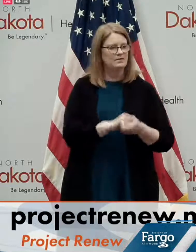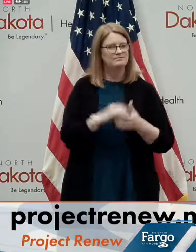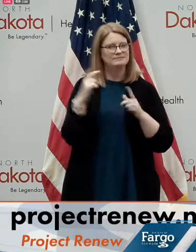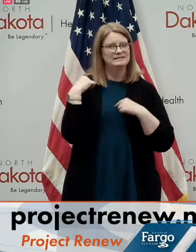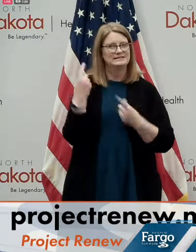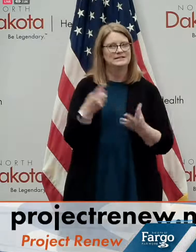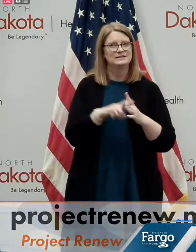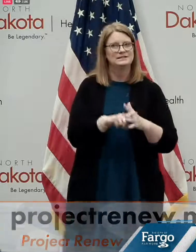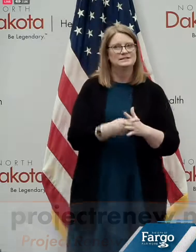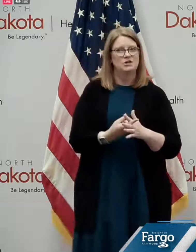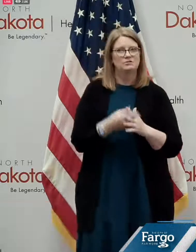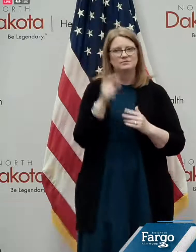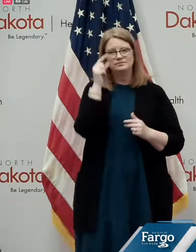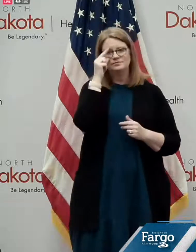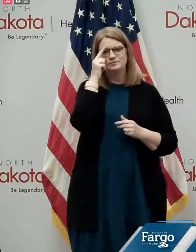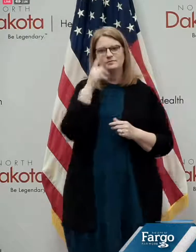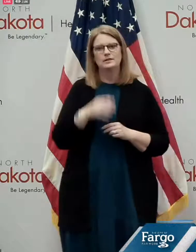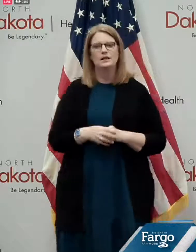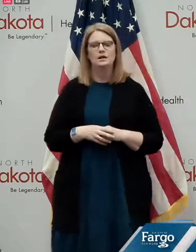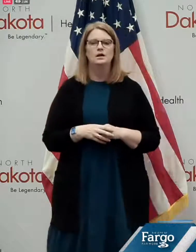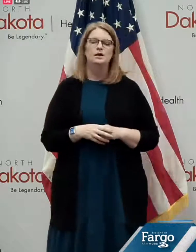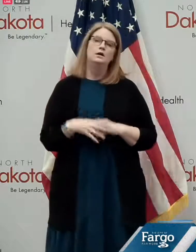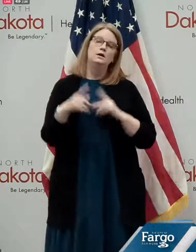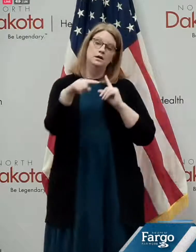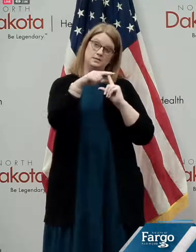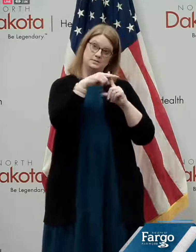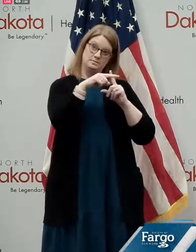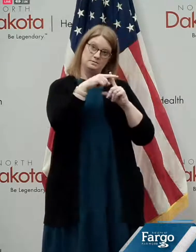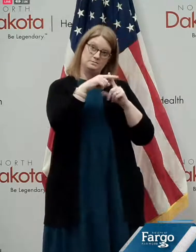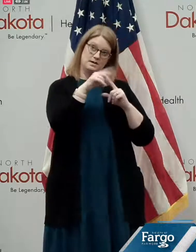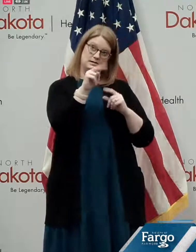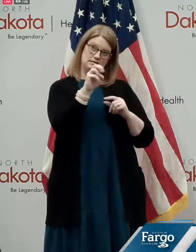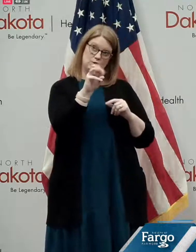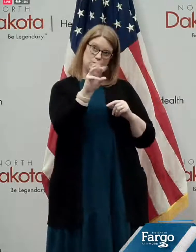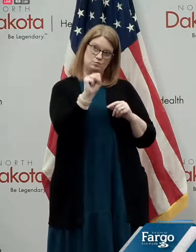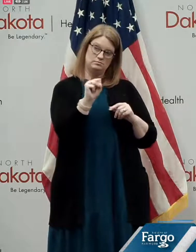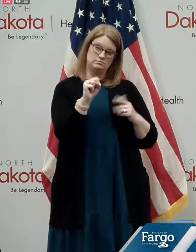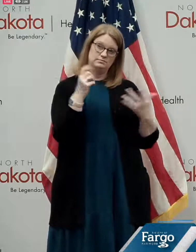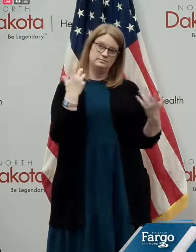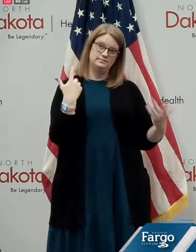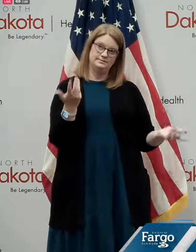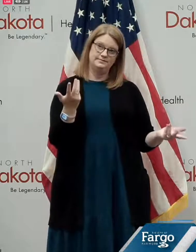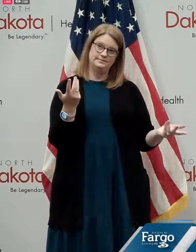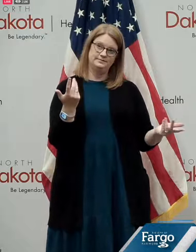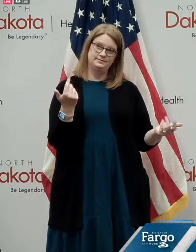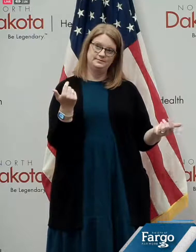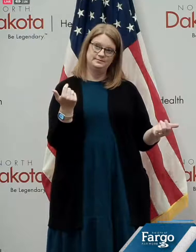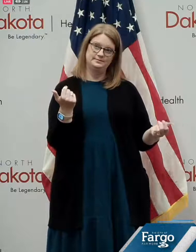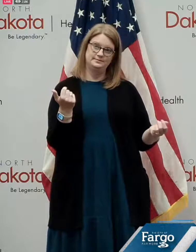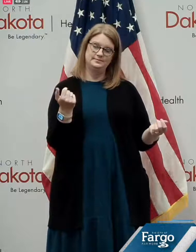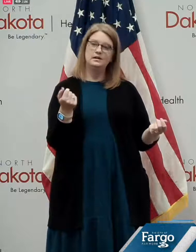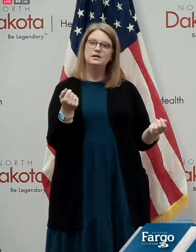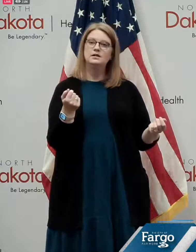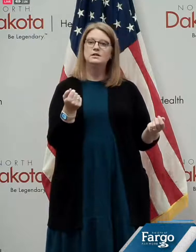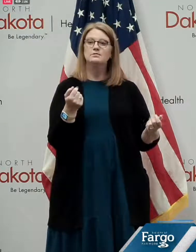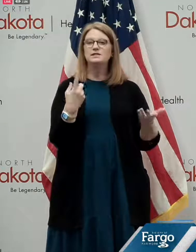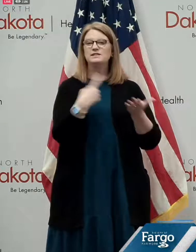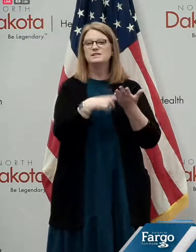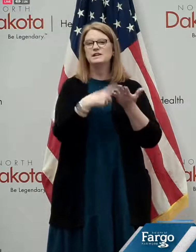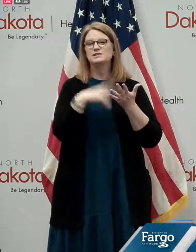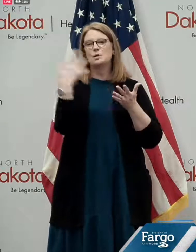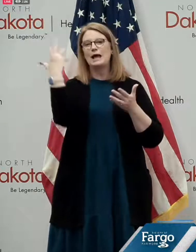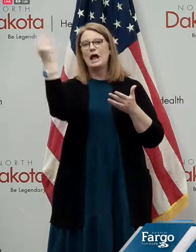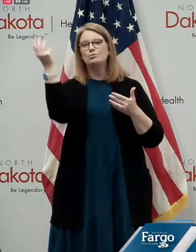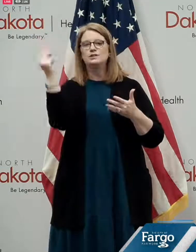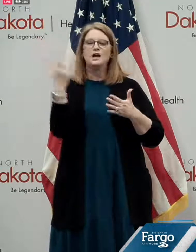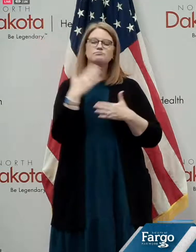start. On the good news section, for today, we know we've talked about taking it outdoors and